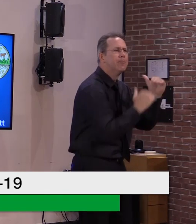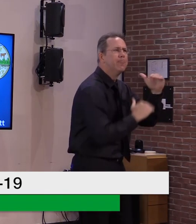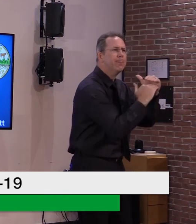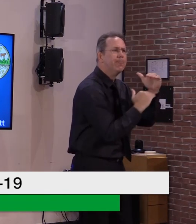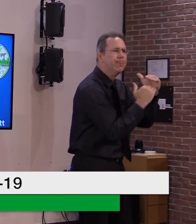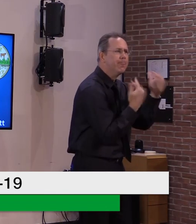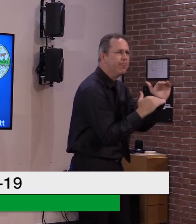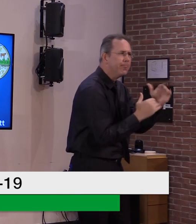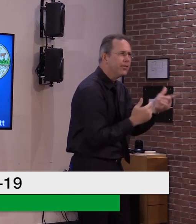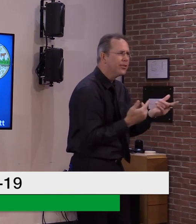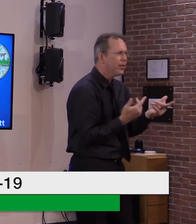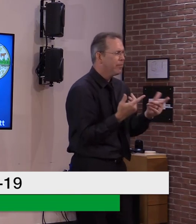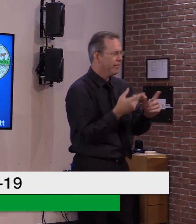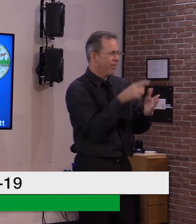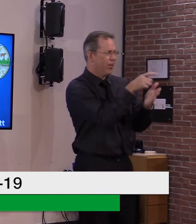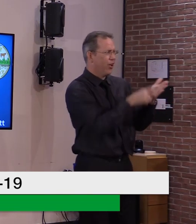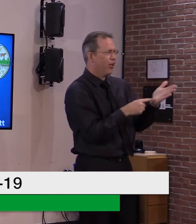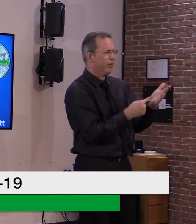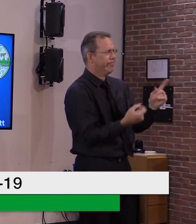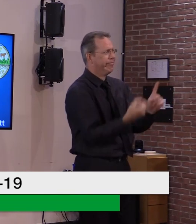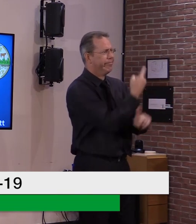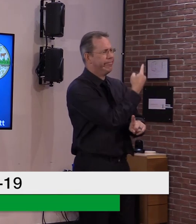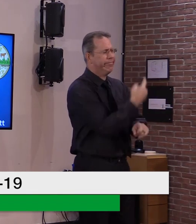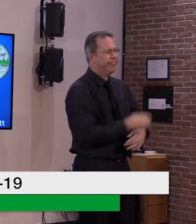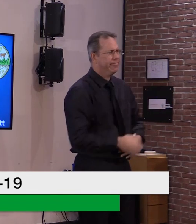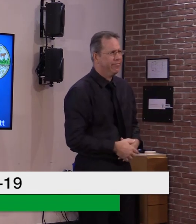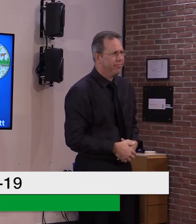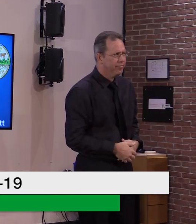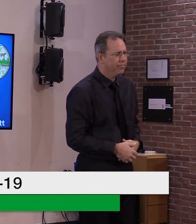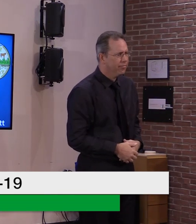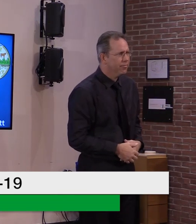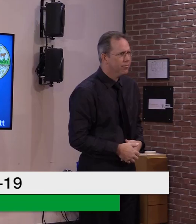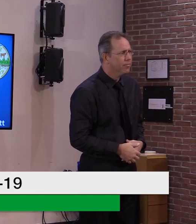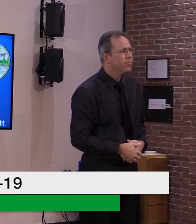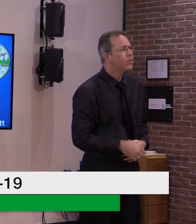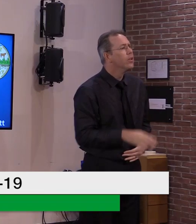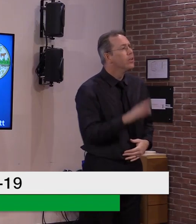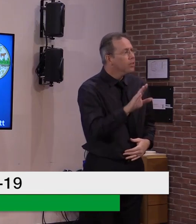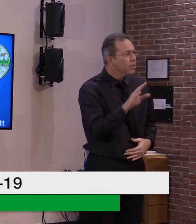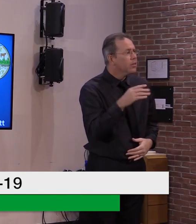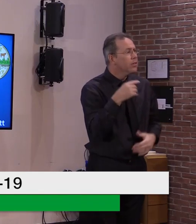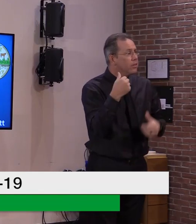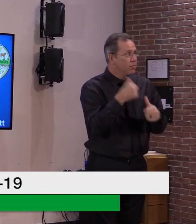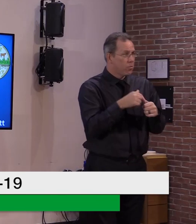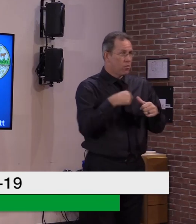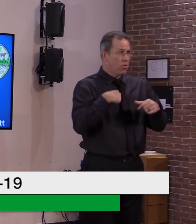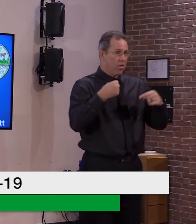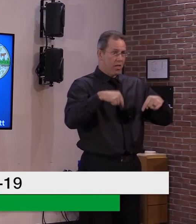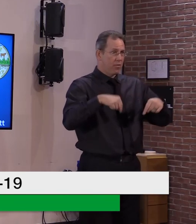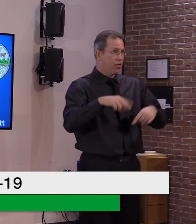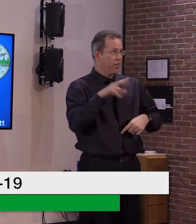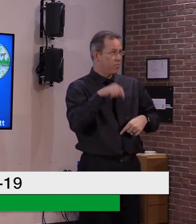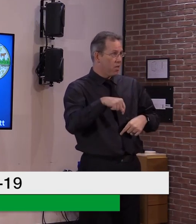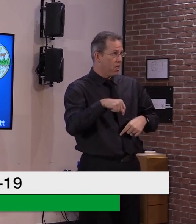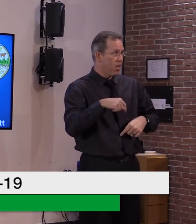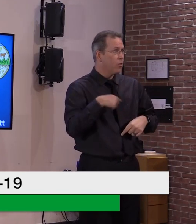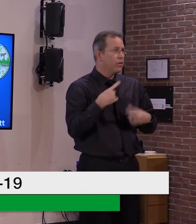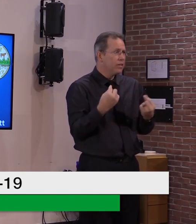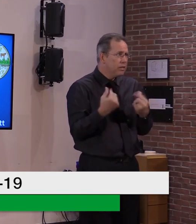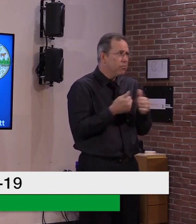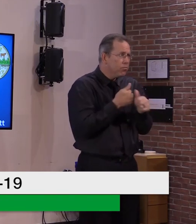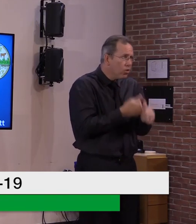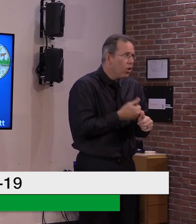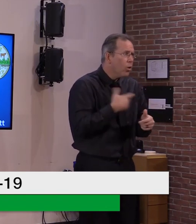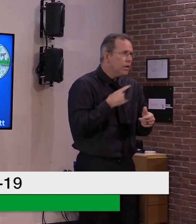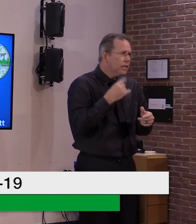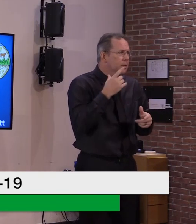vermont and i just want to go back to what we've done thus far everything that we've done we haven't done everything right